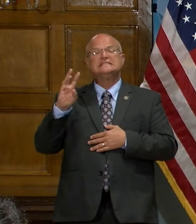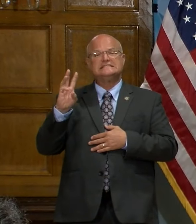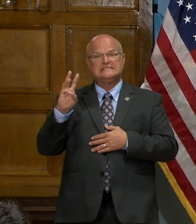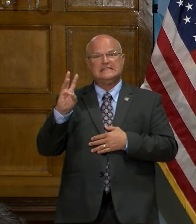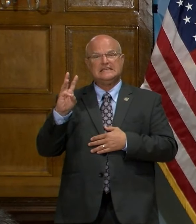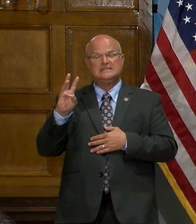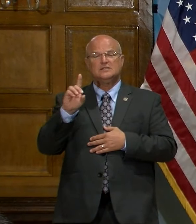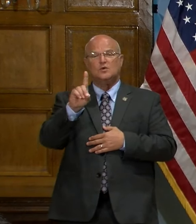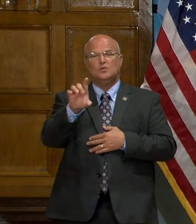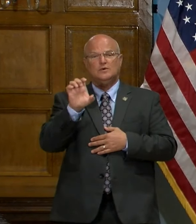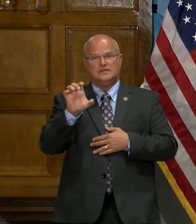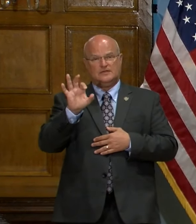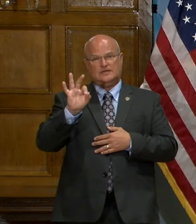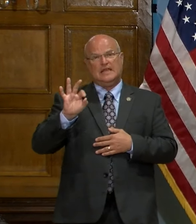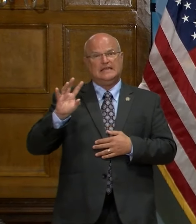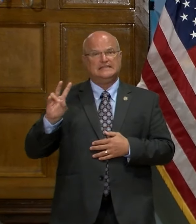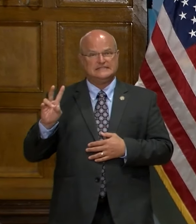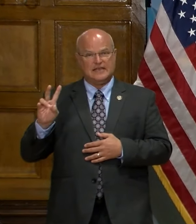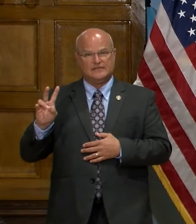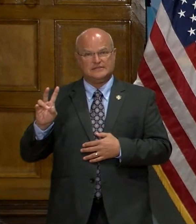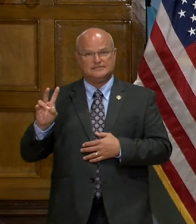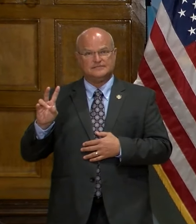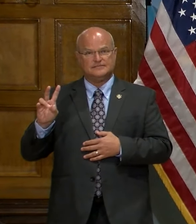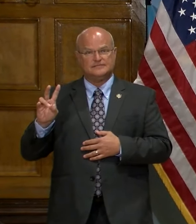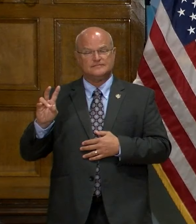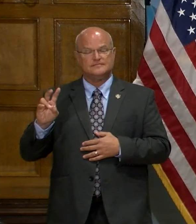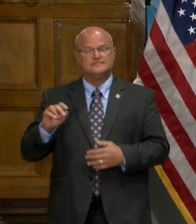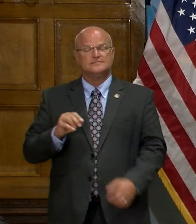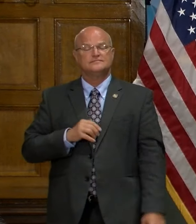6 to 197.